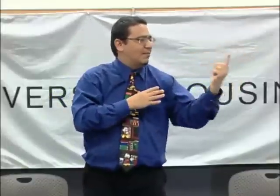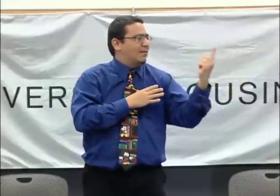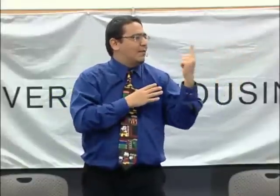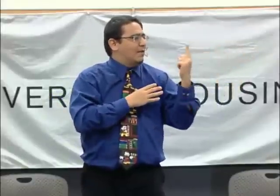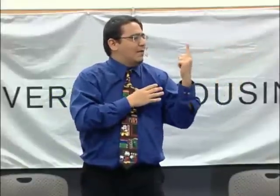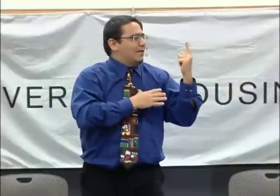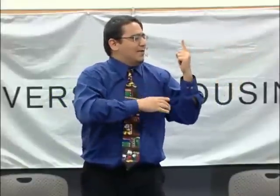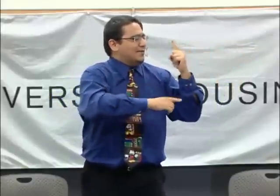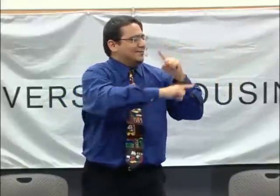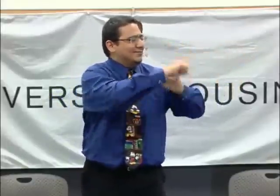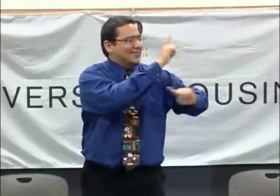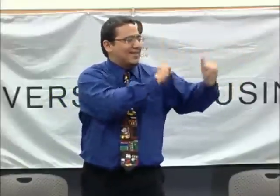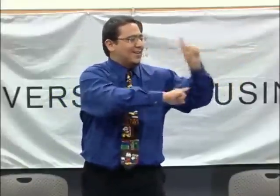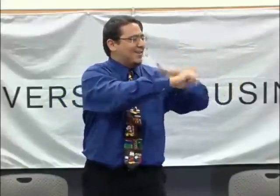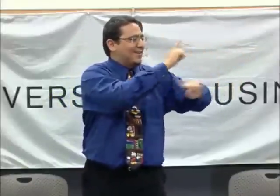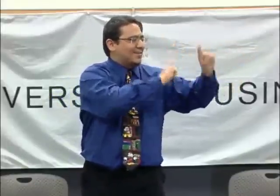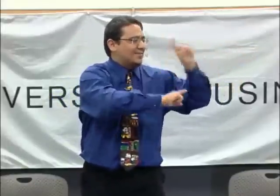Woman. Signing.